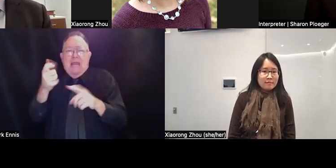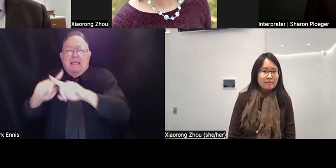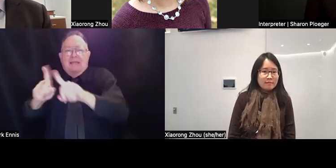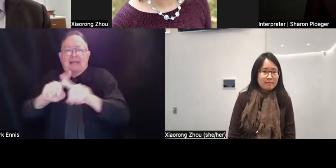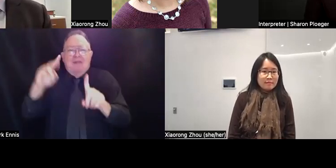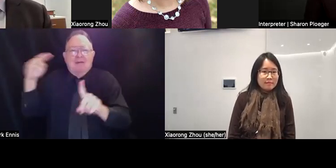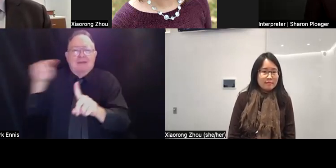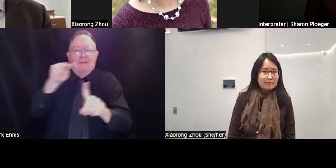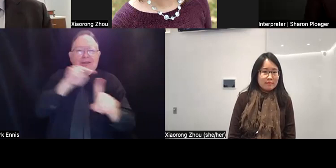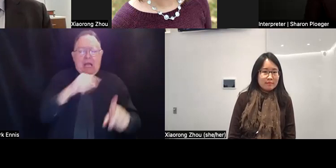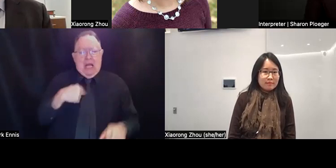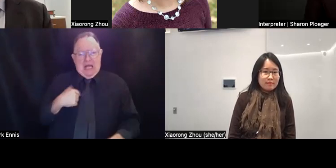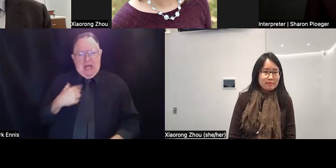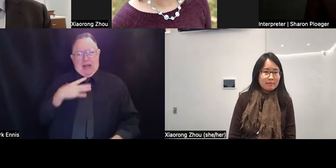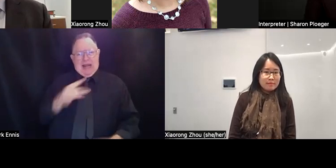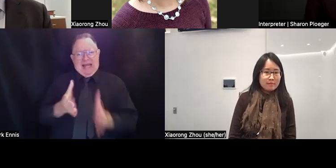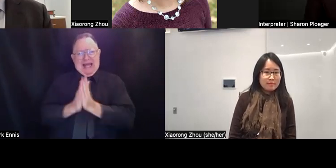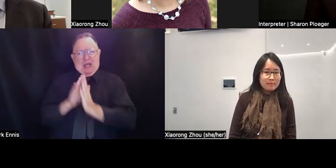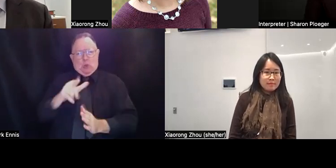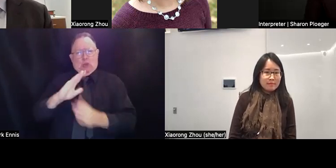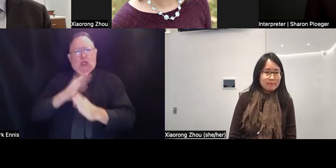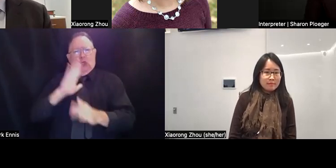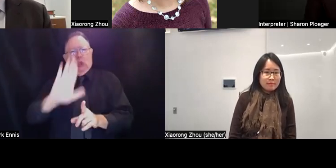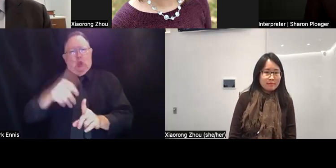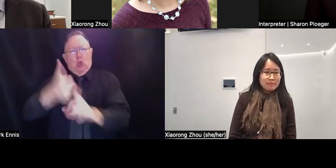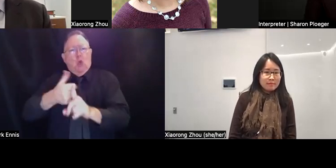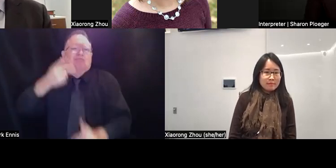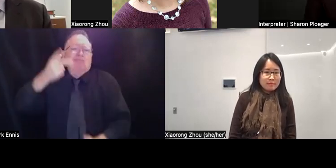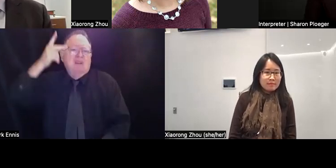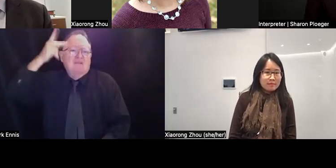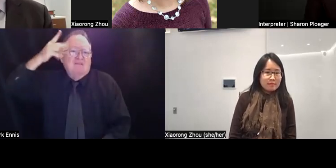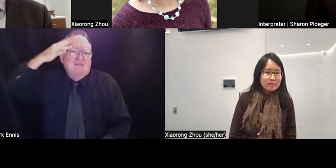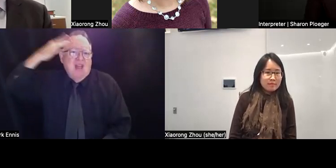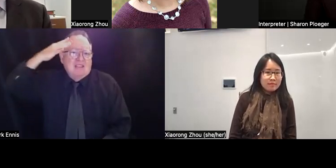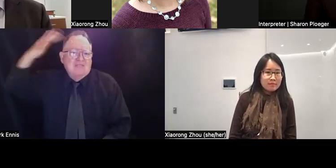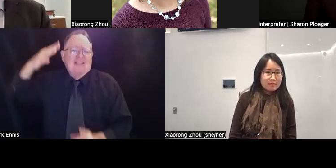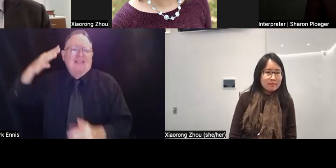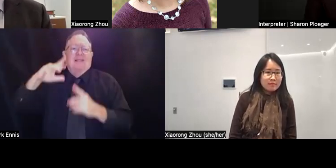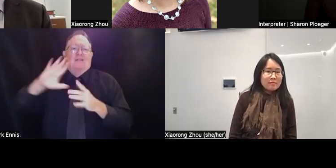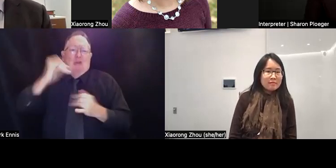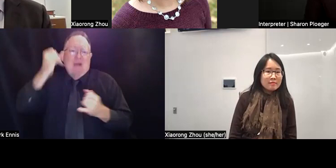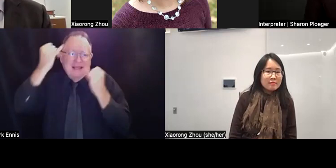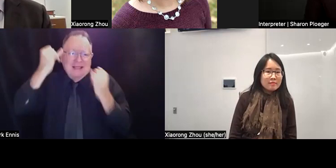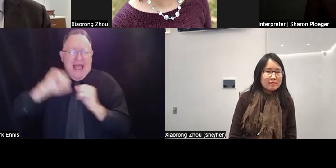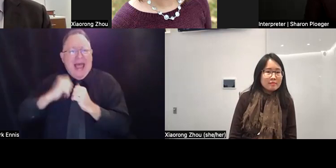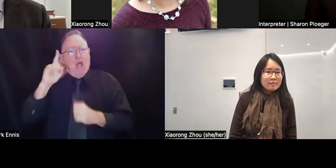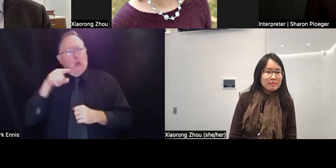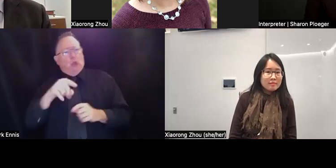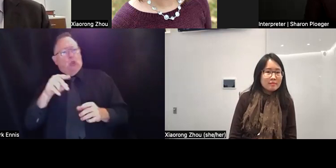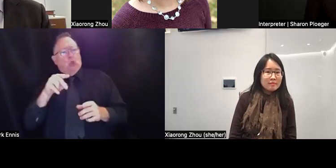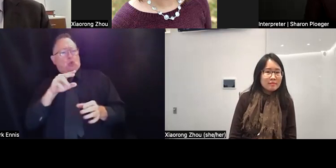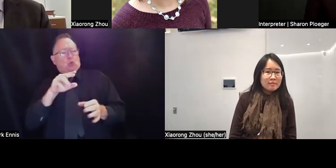wondering if you would share your own philosophy or idea on how do you define inclusive